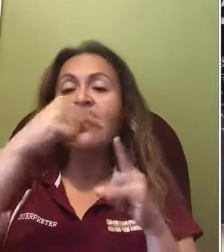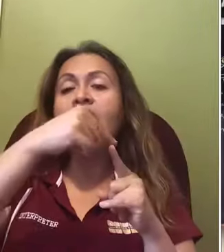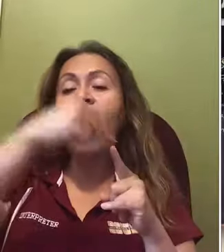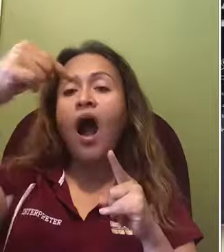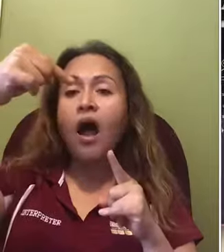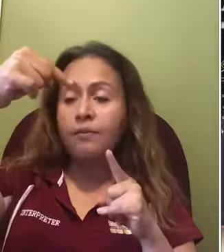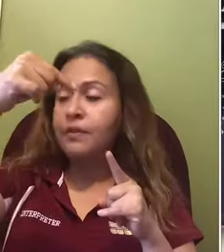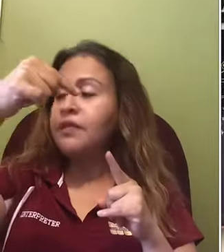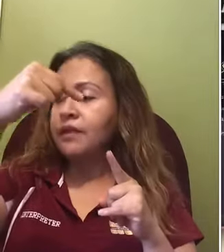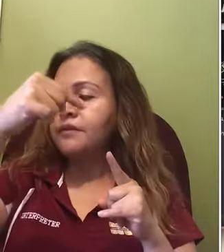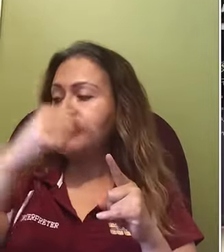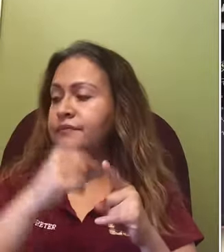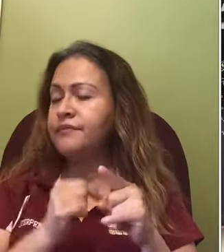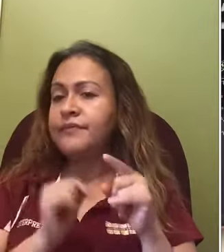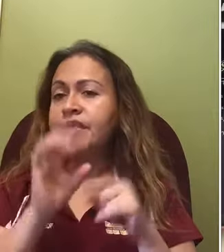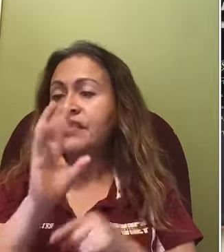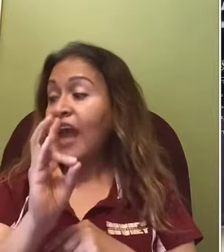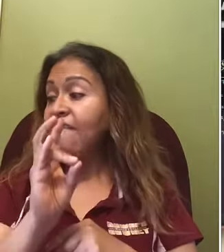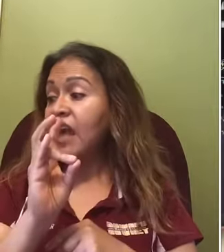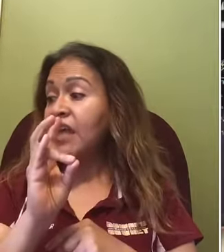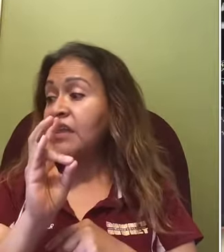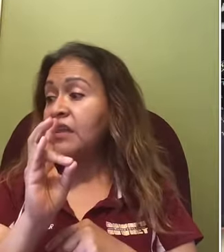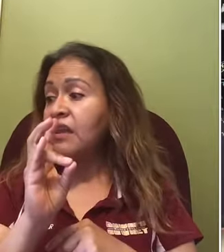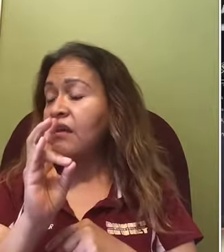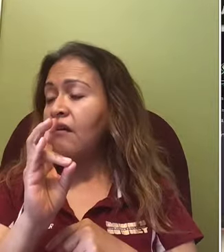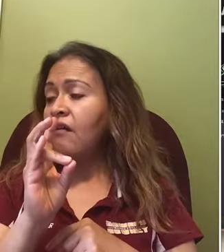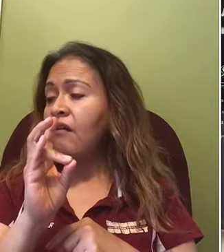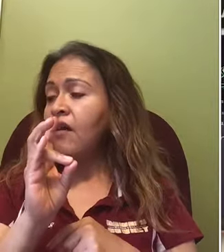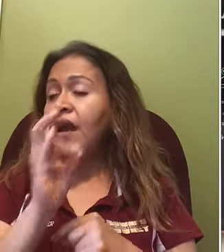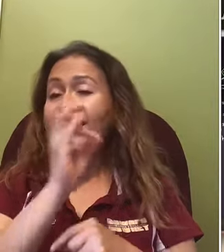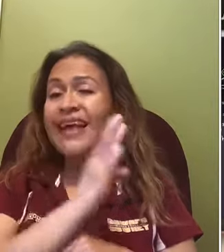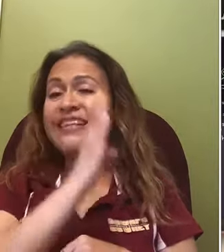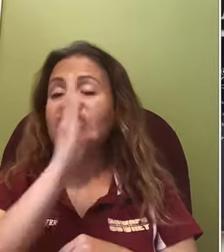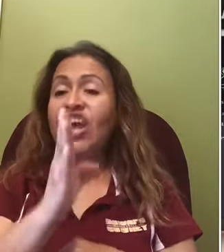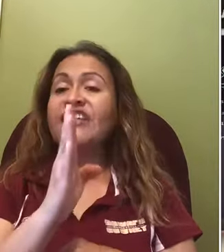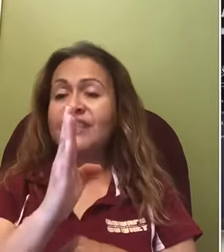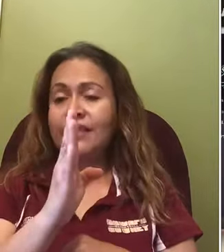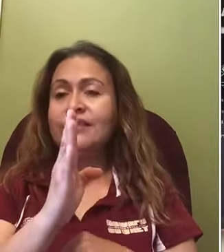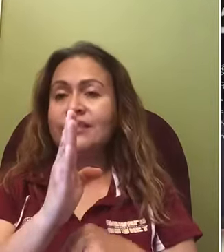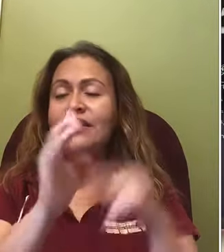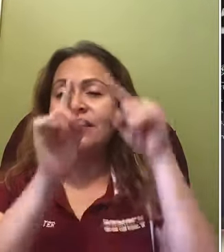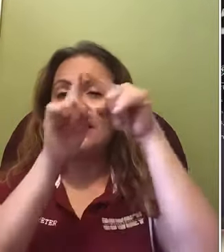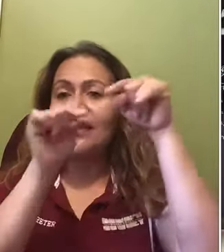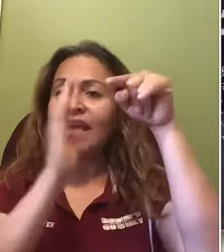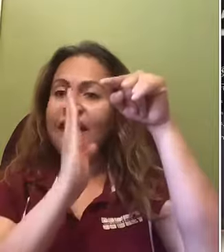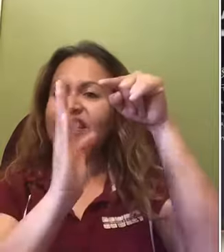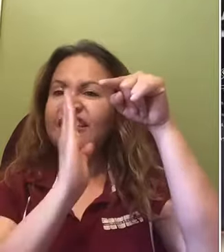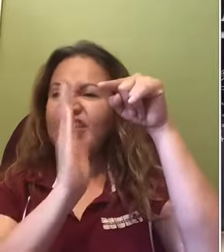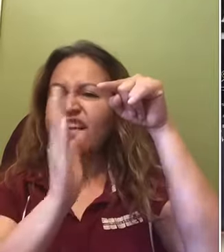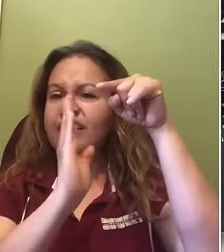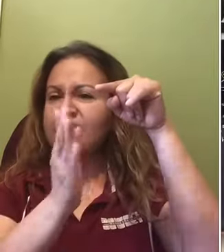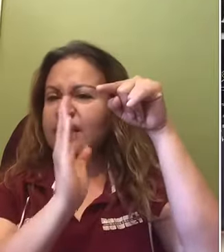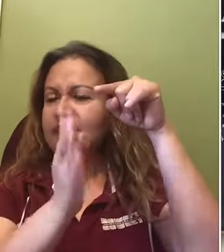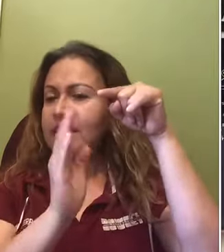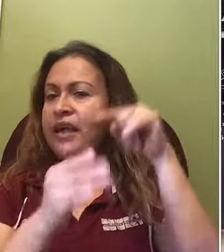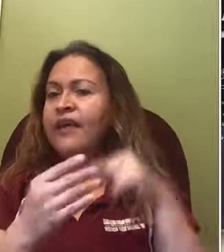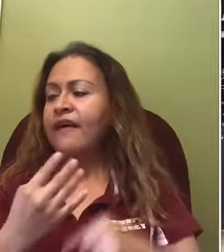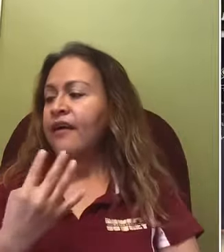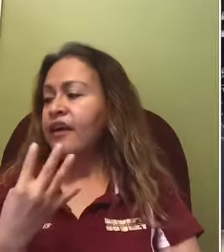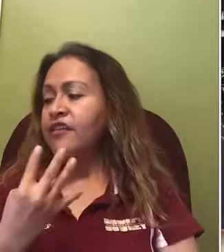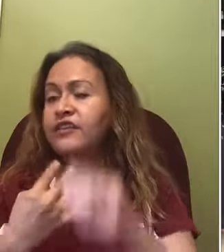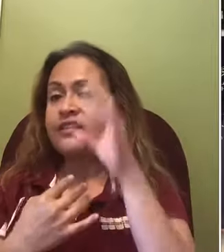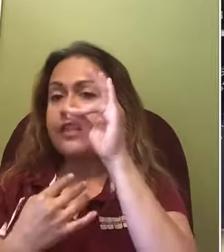it's 7 over, what side is adjacent? Well, this 4 is adjacent. This 4 is adjacent. So the adjacent side is